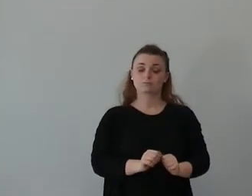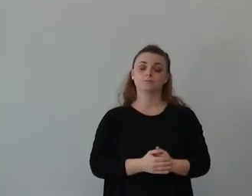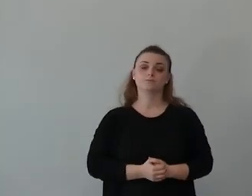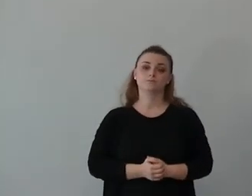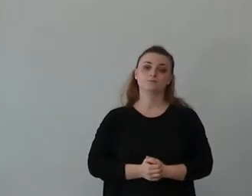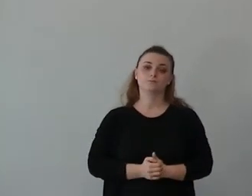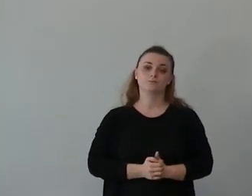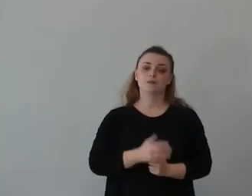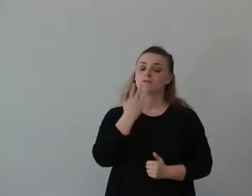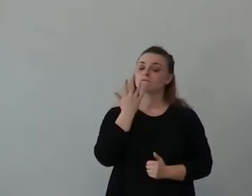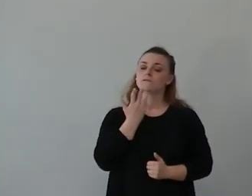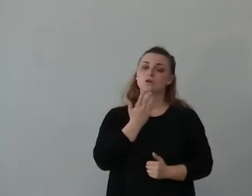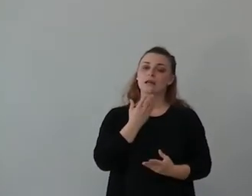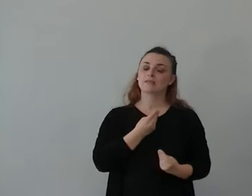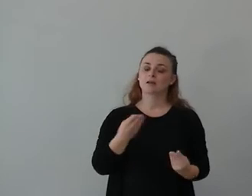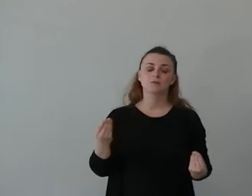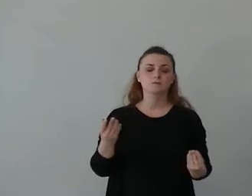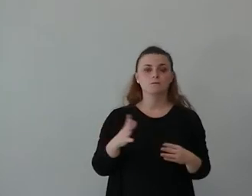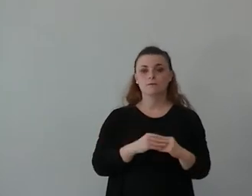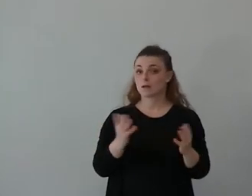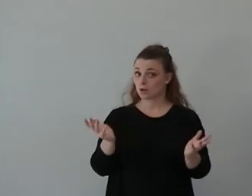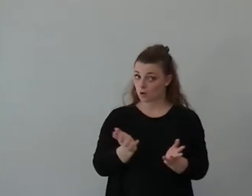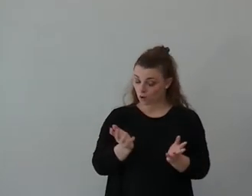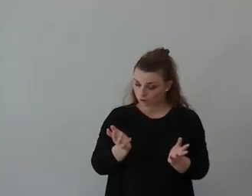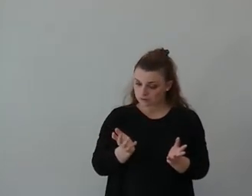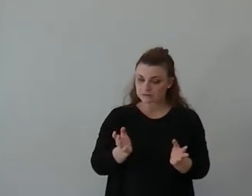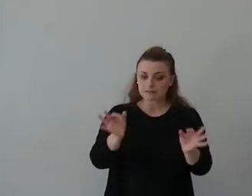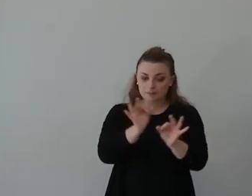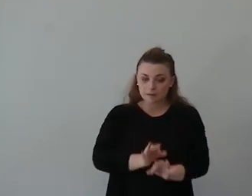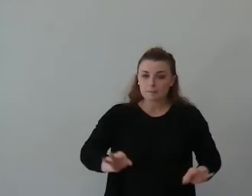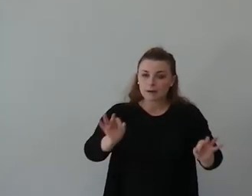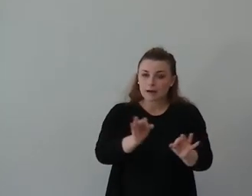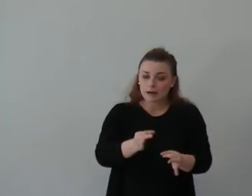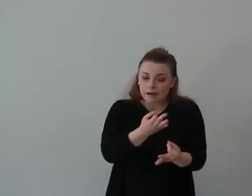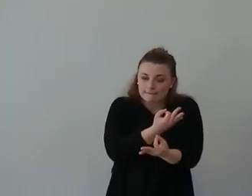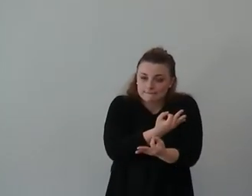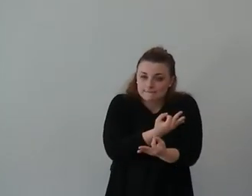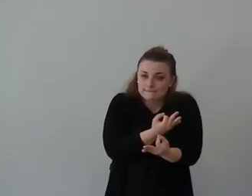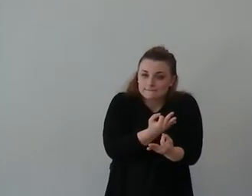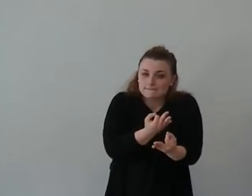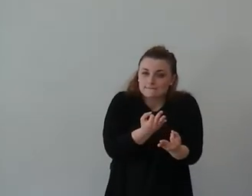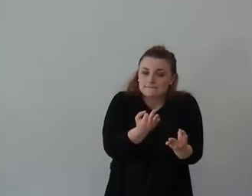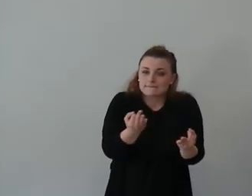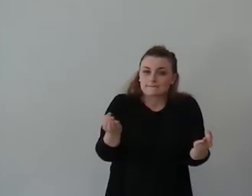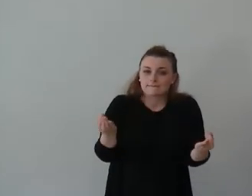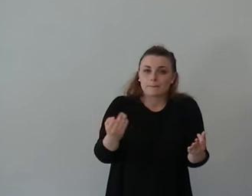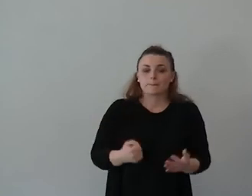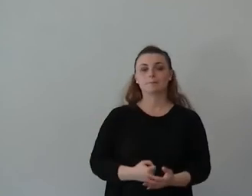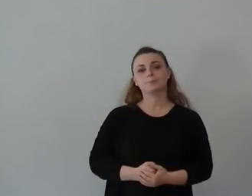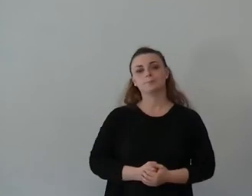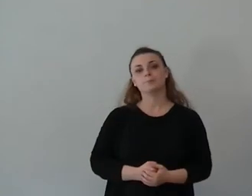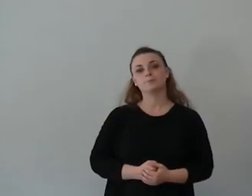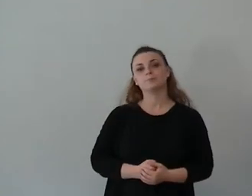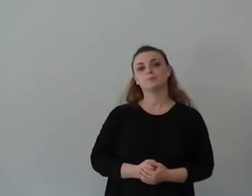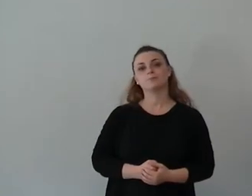di finire bene e come Dio mi chiede di fare. You all are able to serve God. Voi